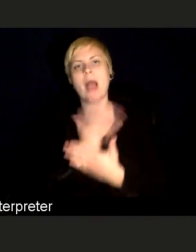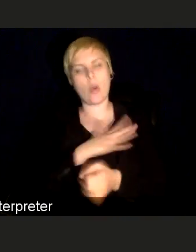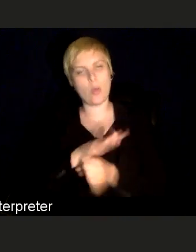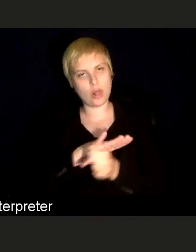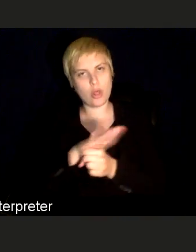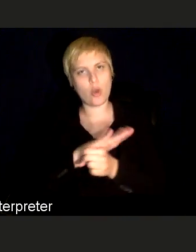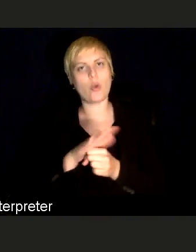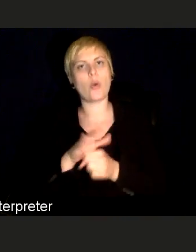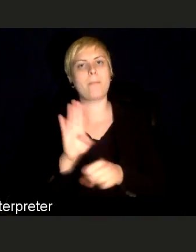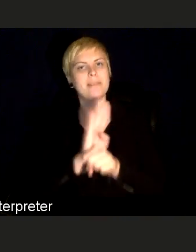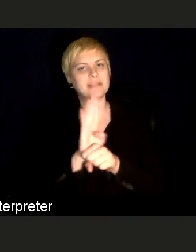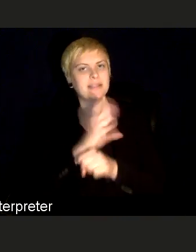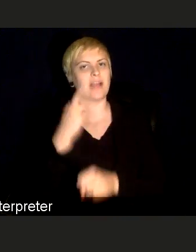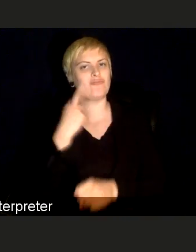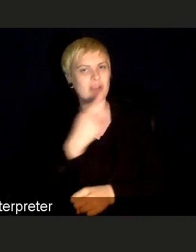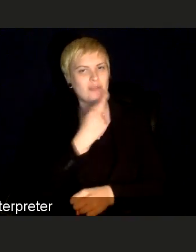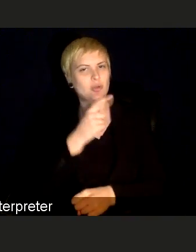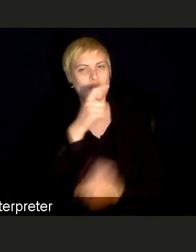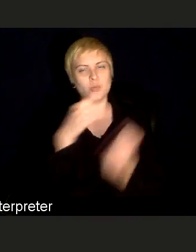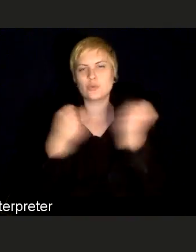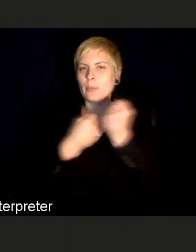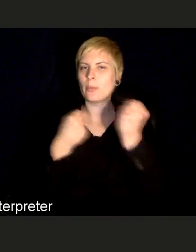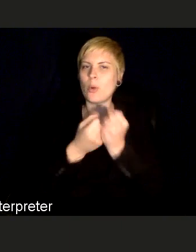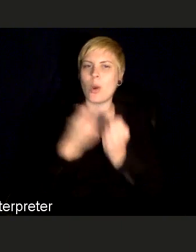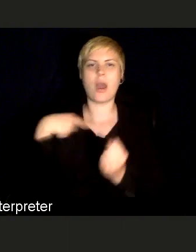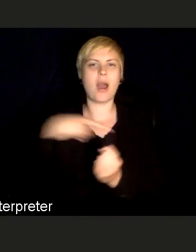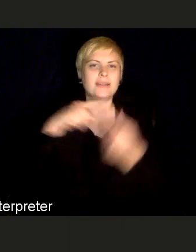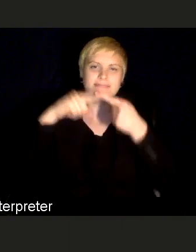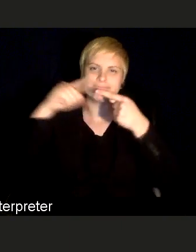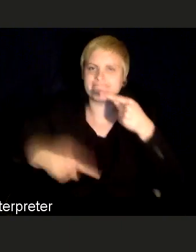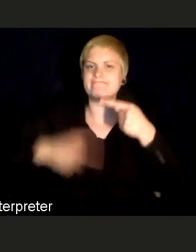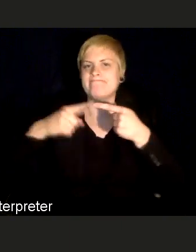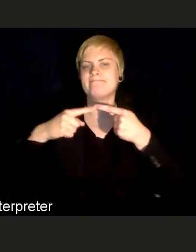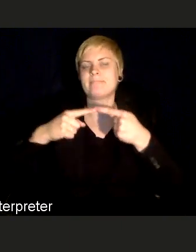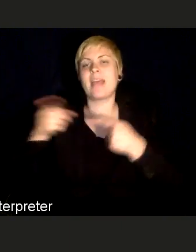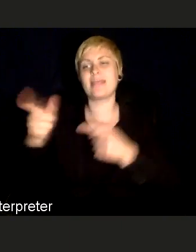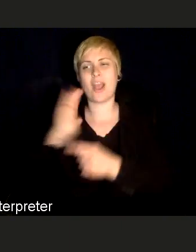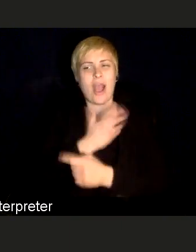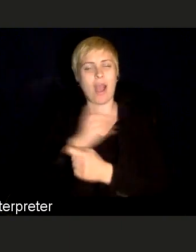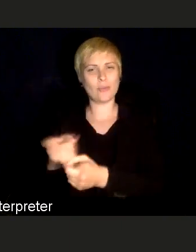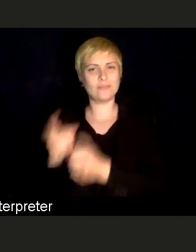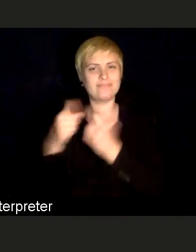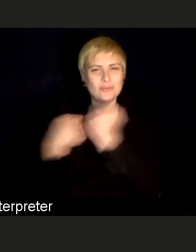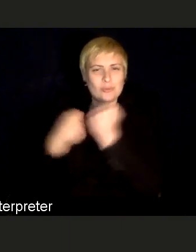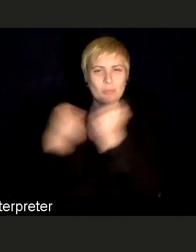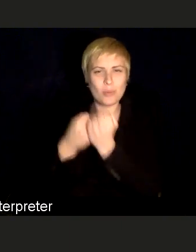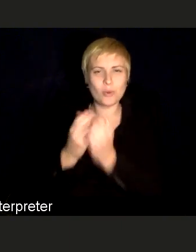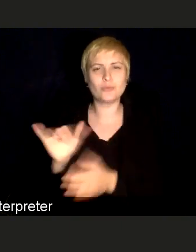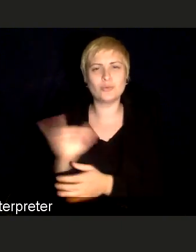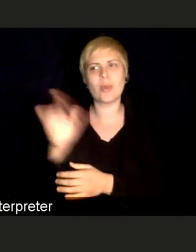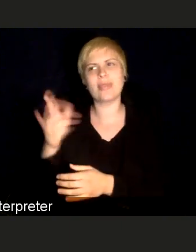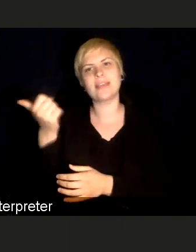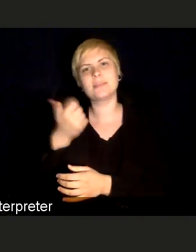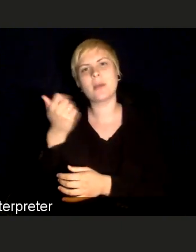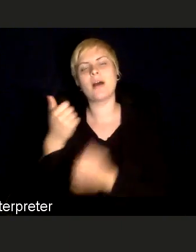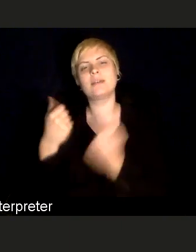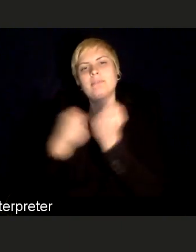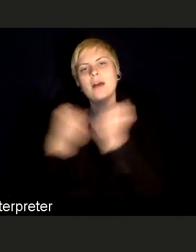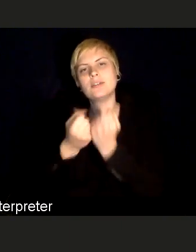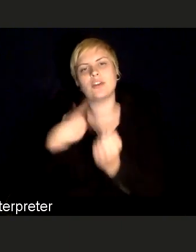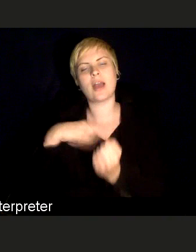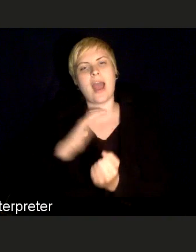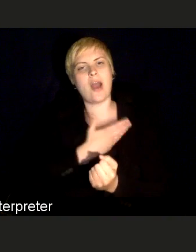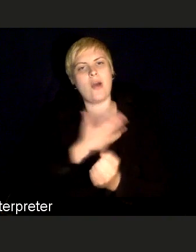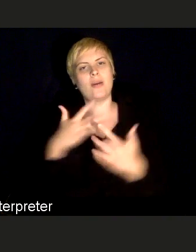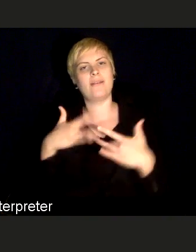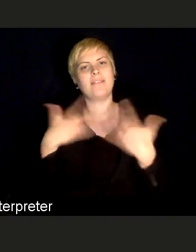who support us all year long. They are our donors also. They sponsor our events, and we want to help them out in this